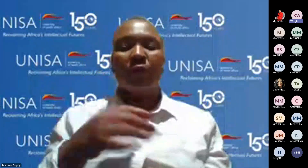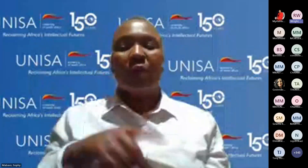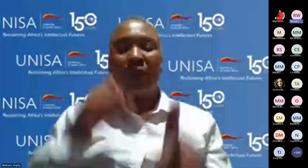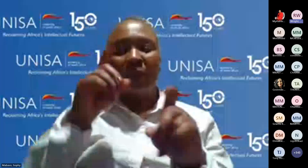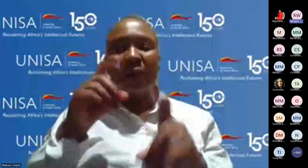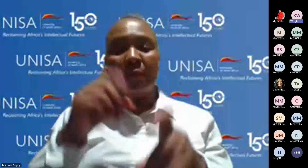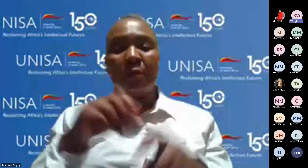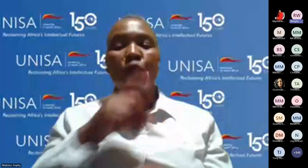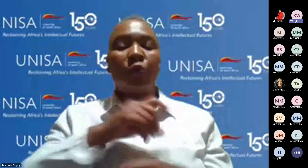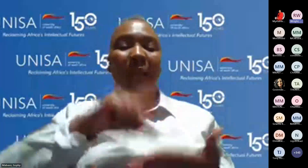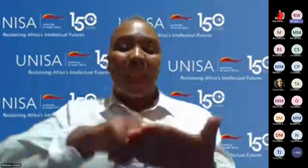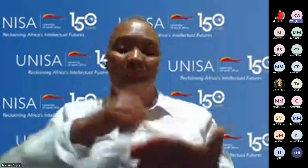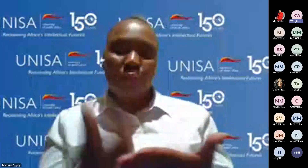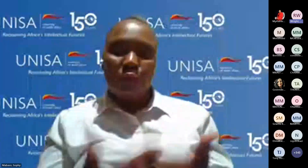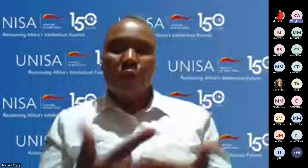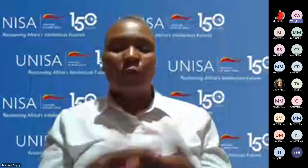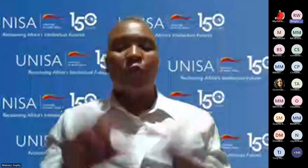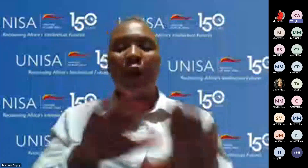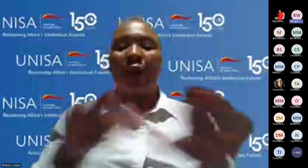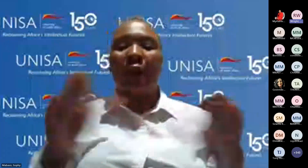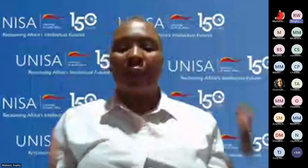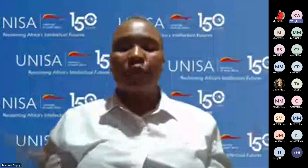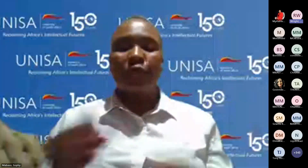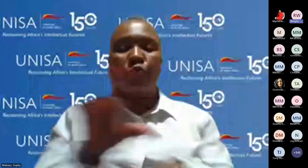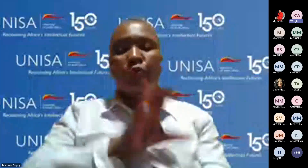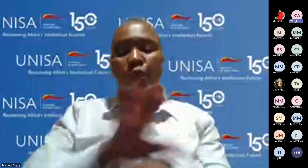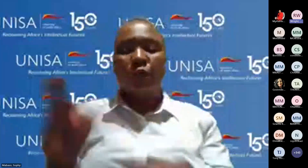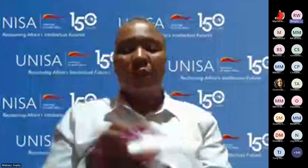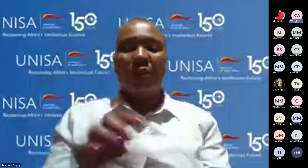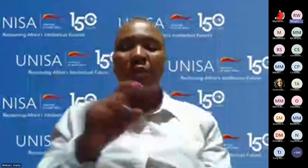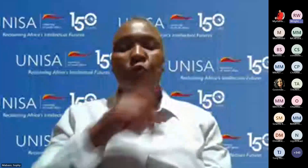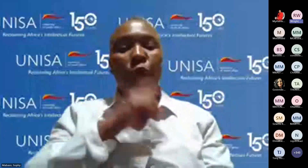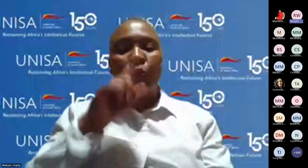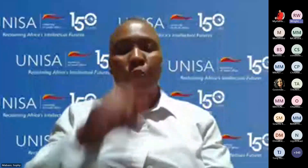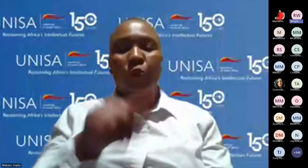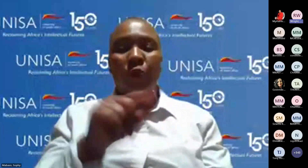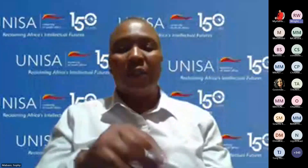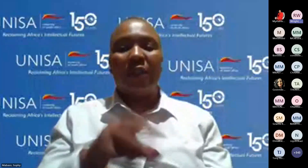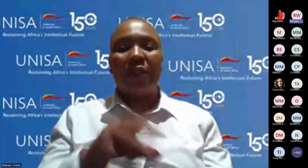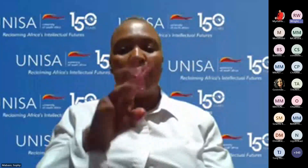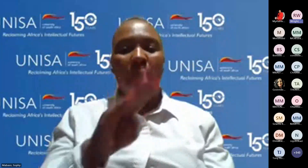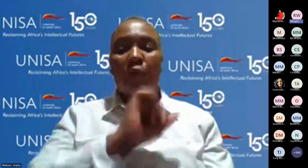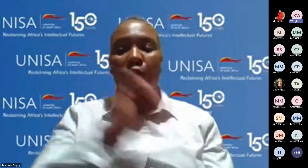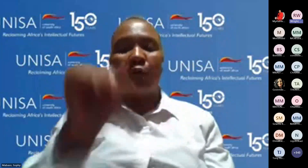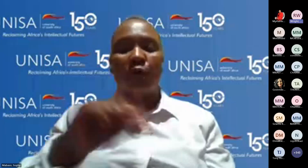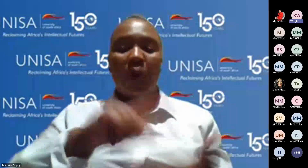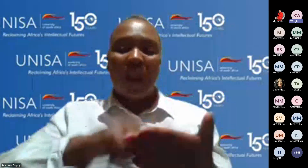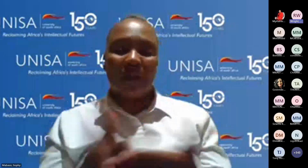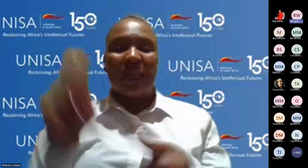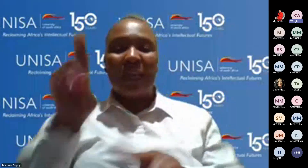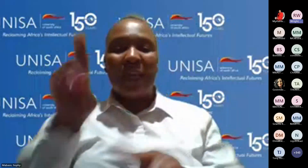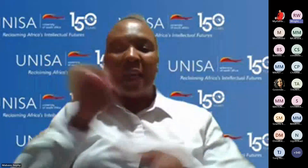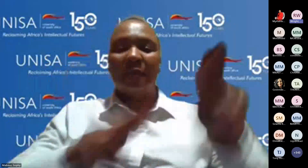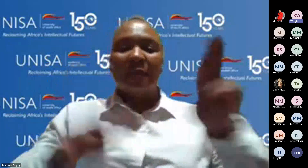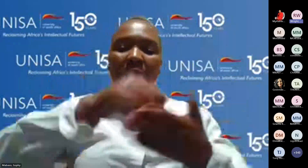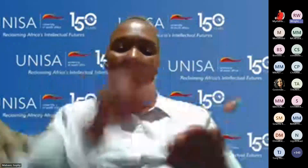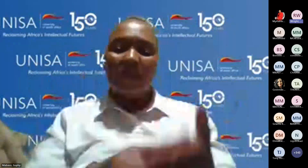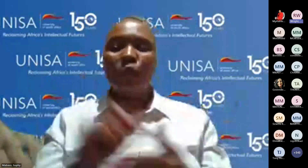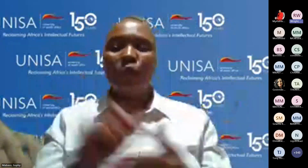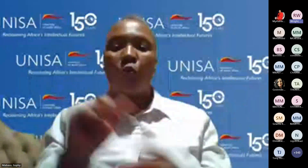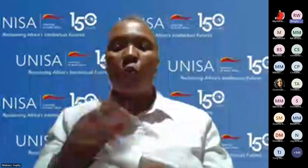laptop or desktop with a webcam, it will just use that device's webcam. So remember, Invigilator app runs only on the phone.